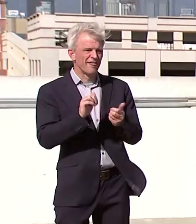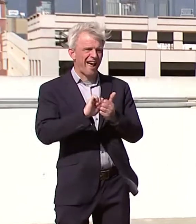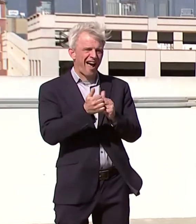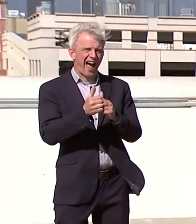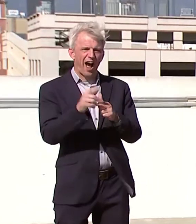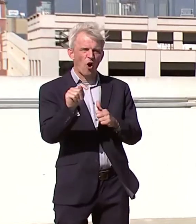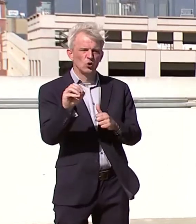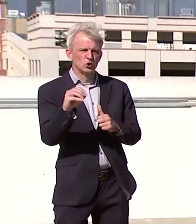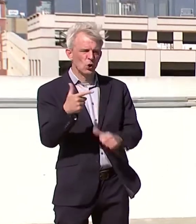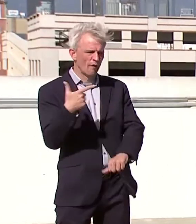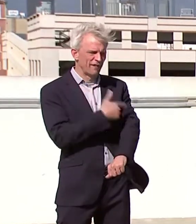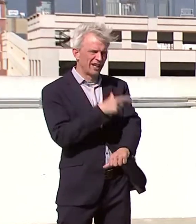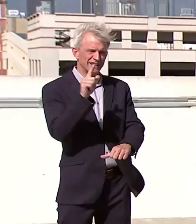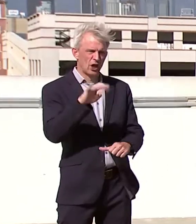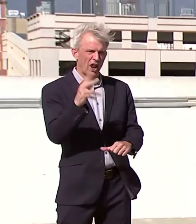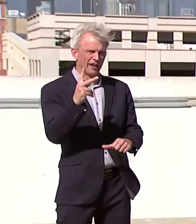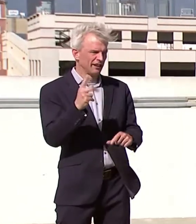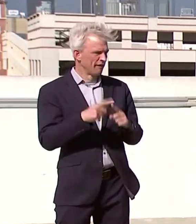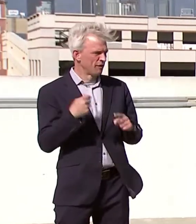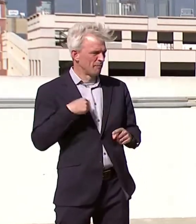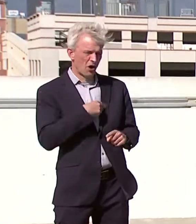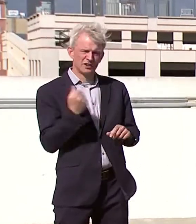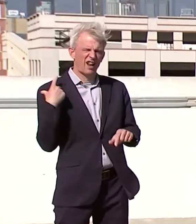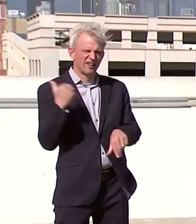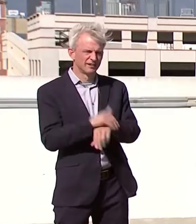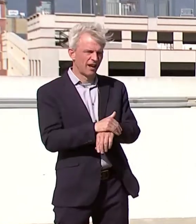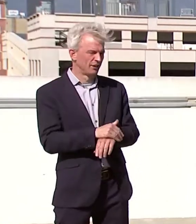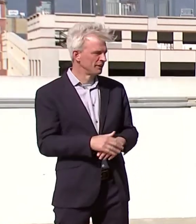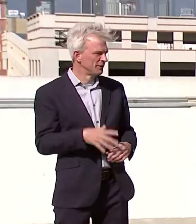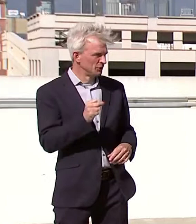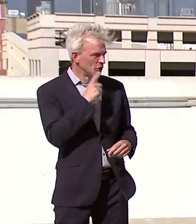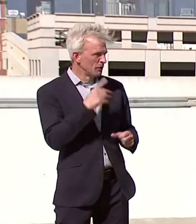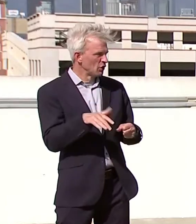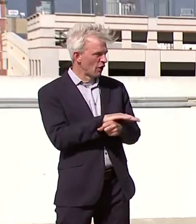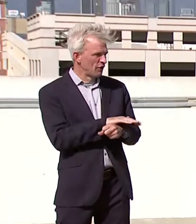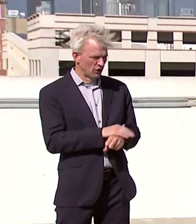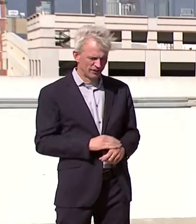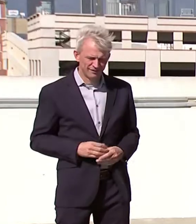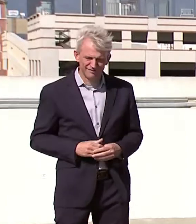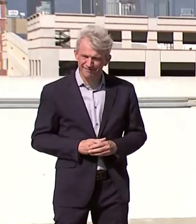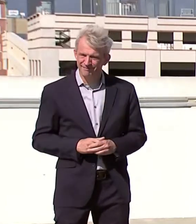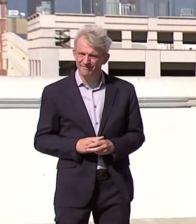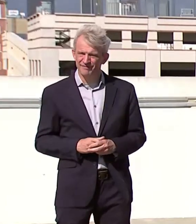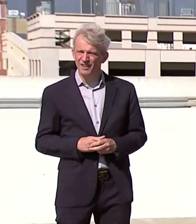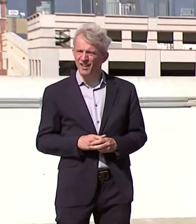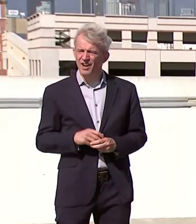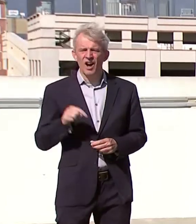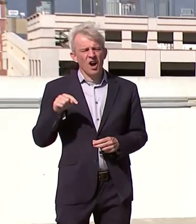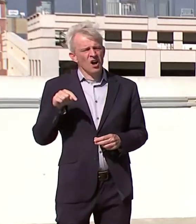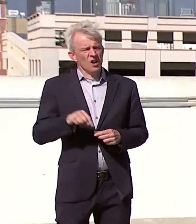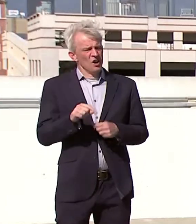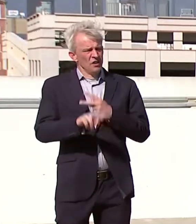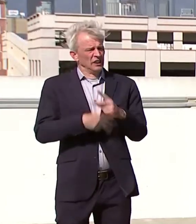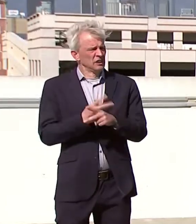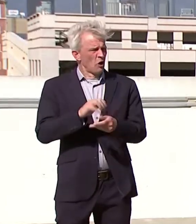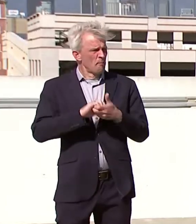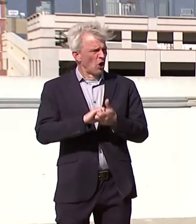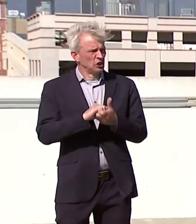night from YouTube. So you guys will be covered. This has been a really unprecedented partnership,